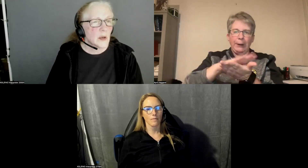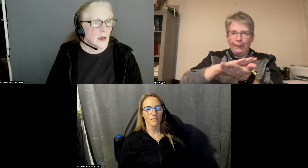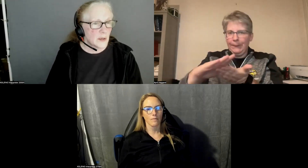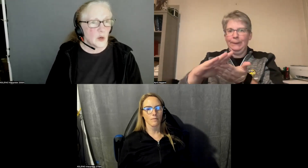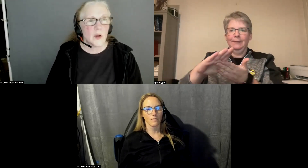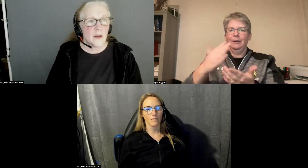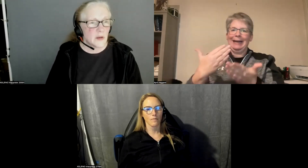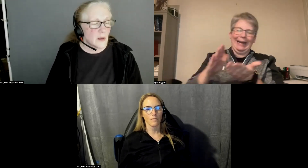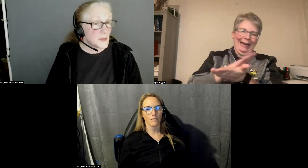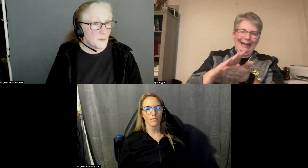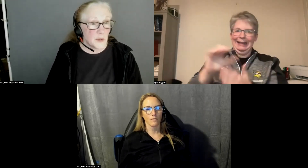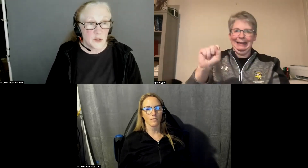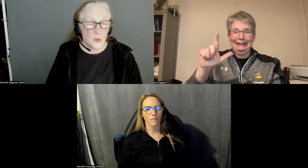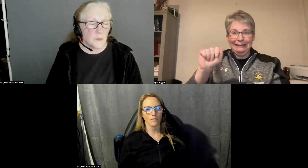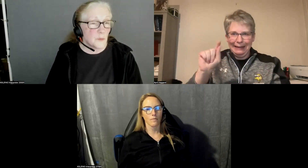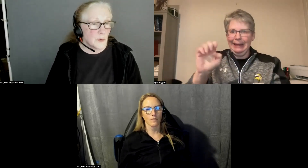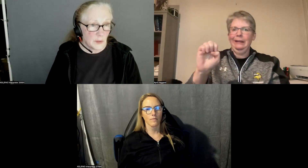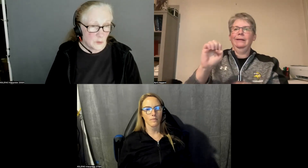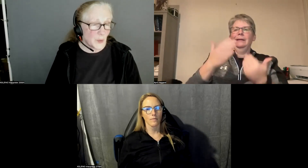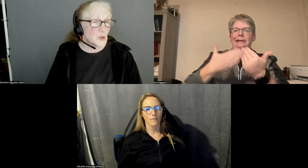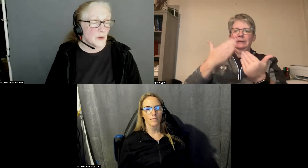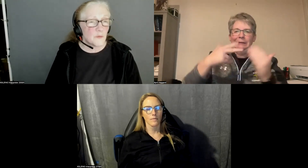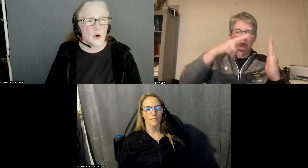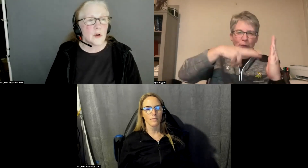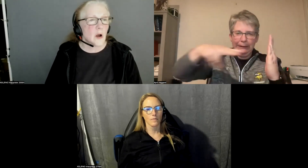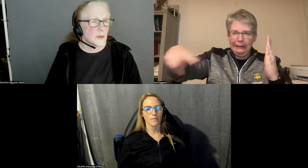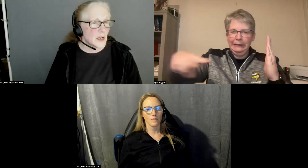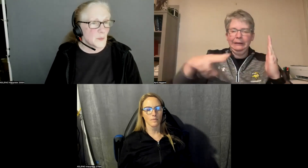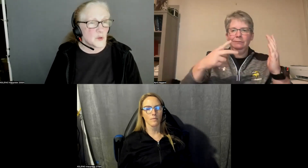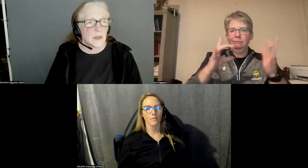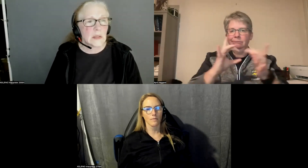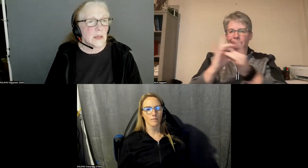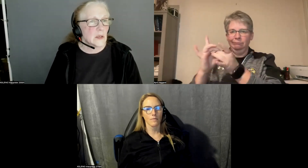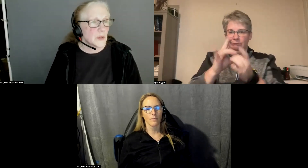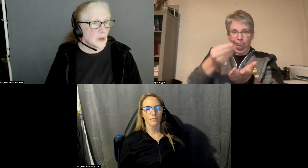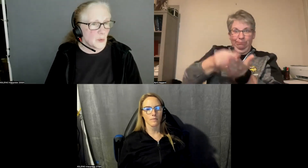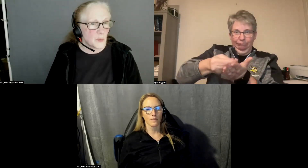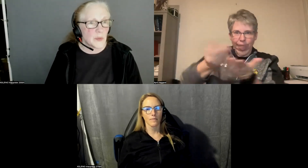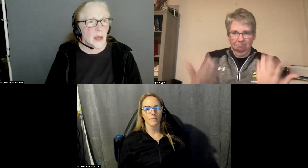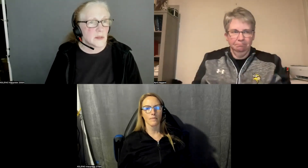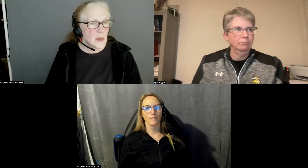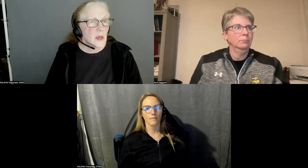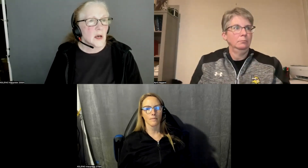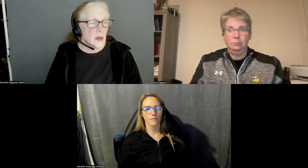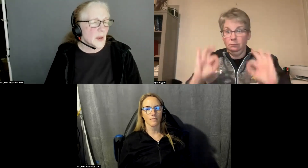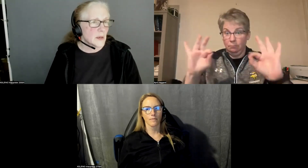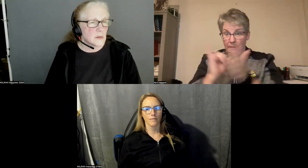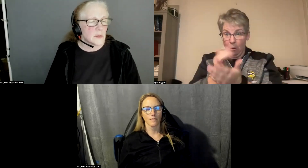So, we'll have it all set for next 2024. All the documents will be clean. We can go through that